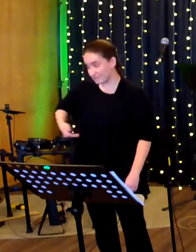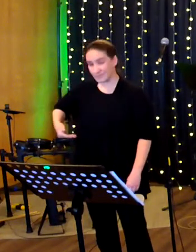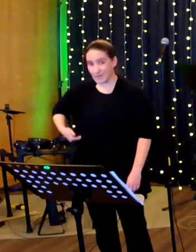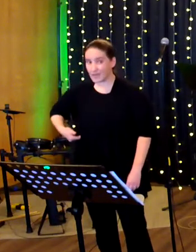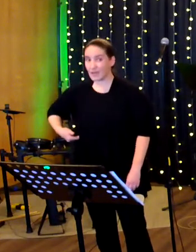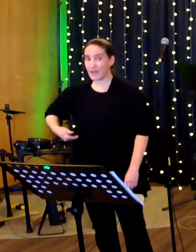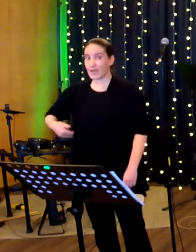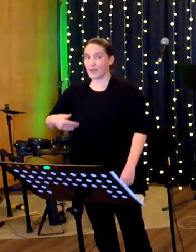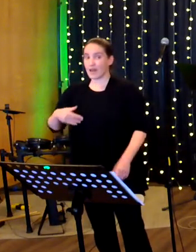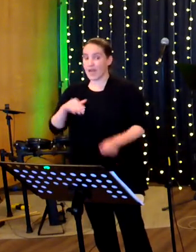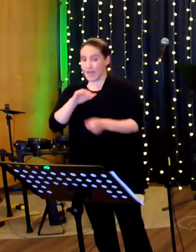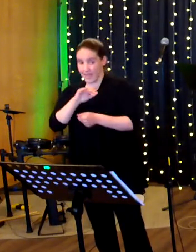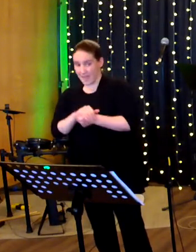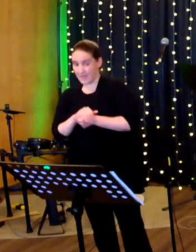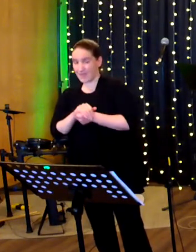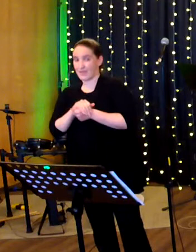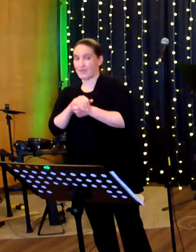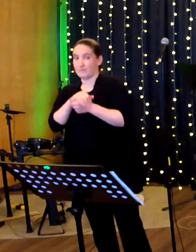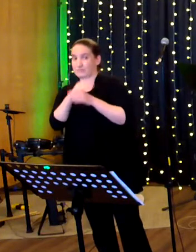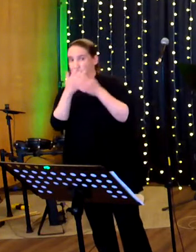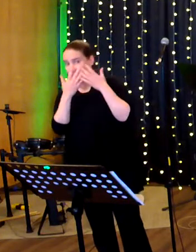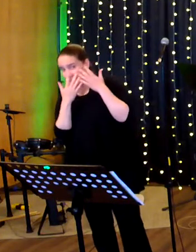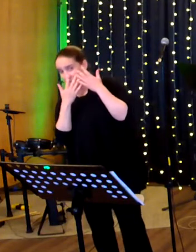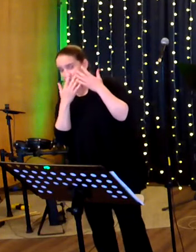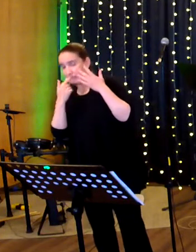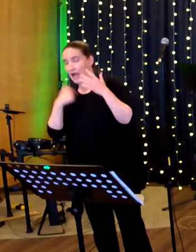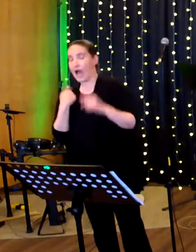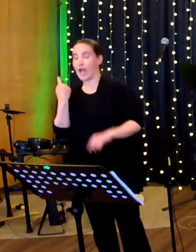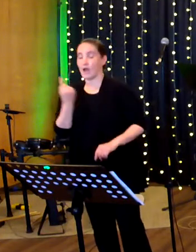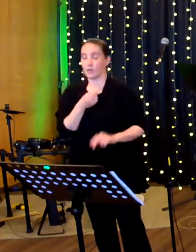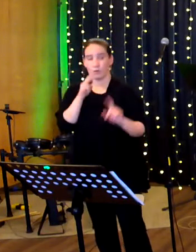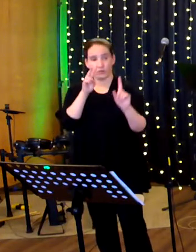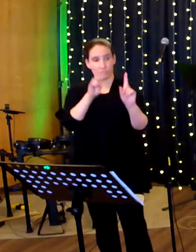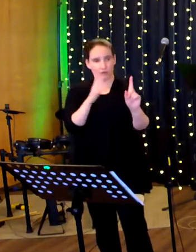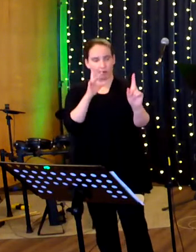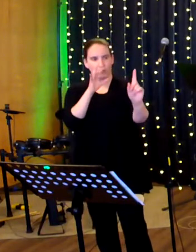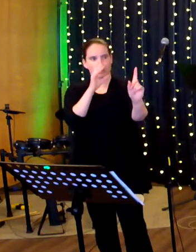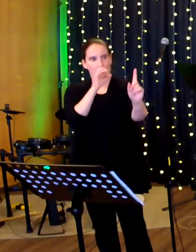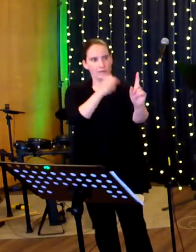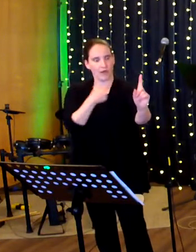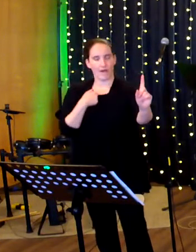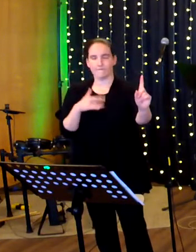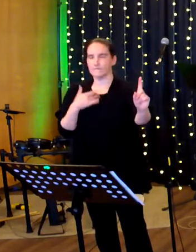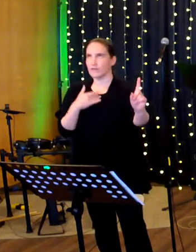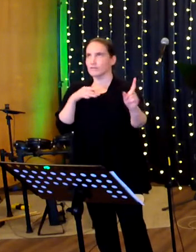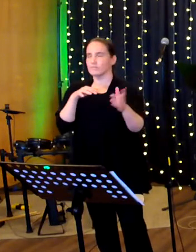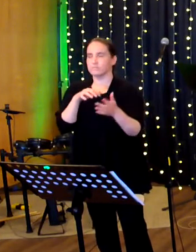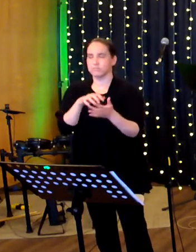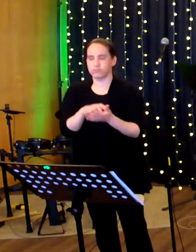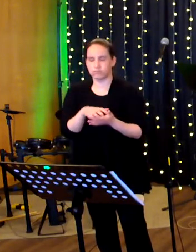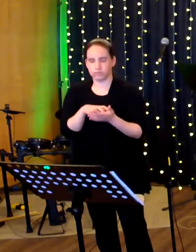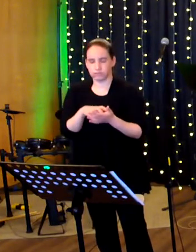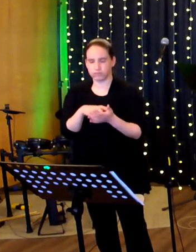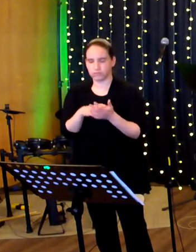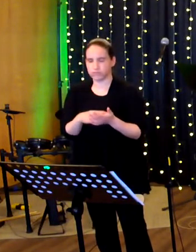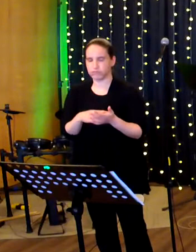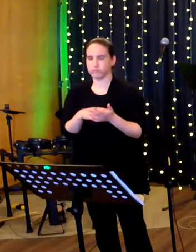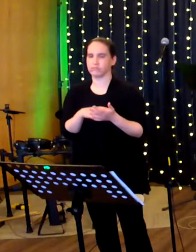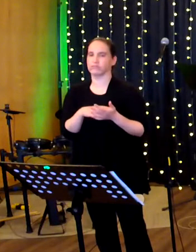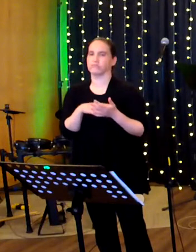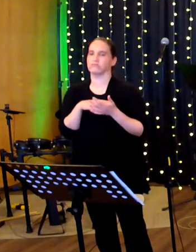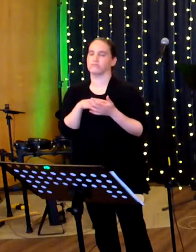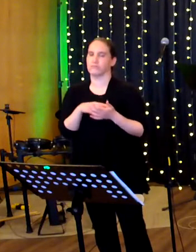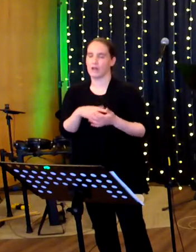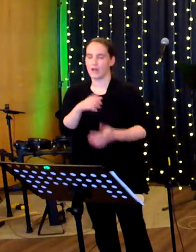was left alone, gazing at this great vision. I had no strength left. My face turned deathly